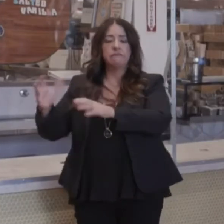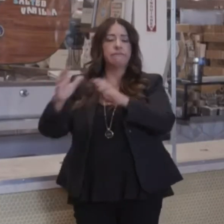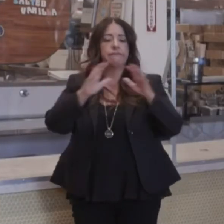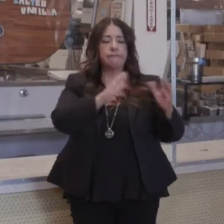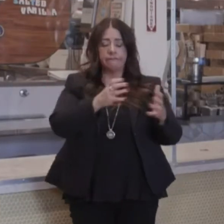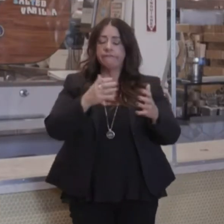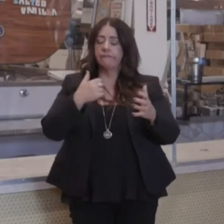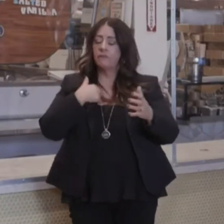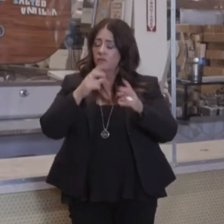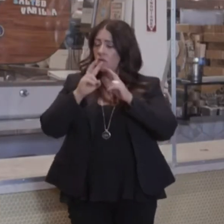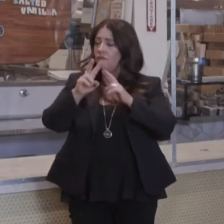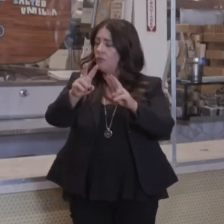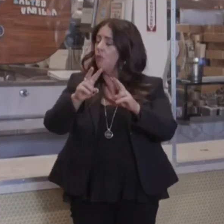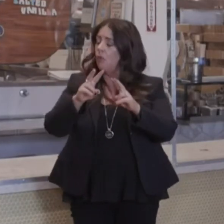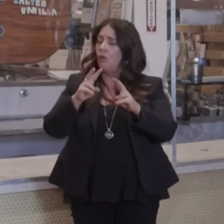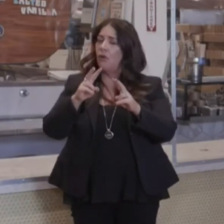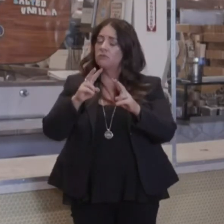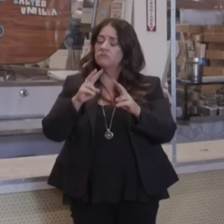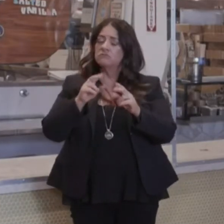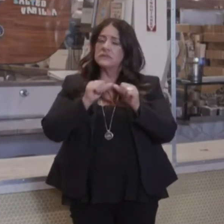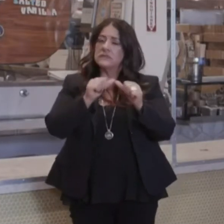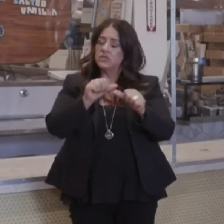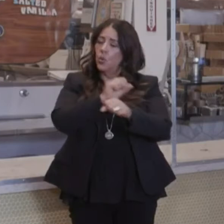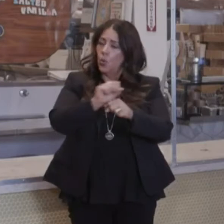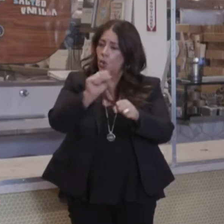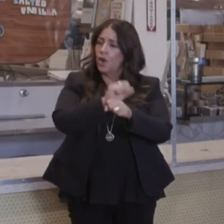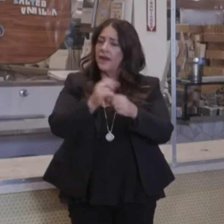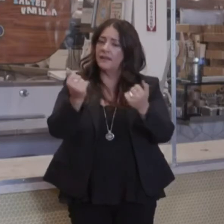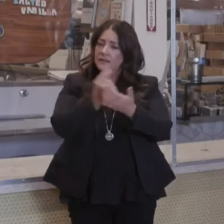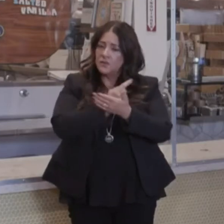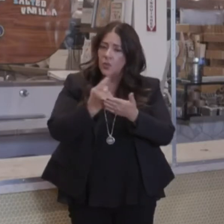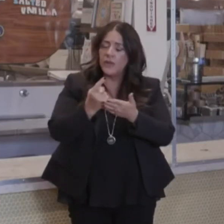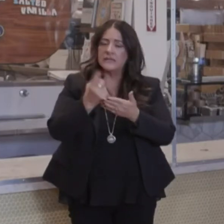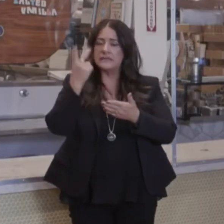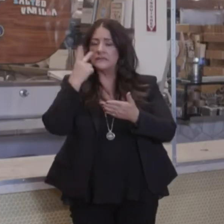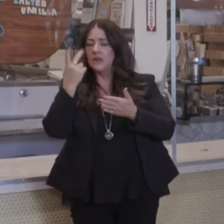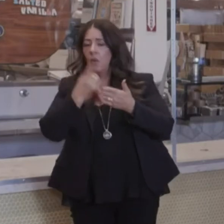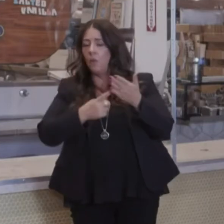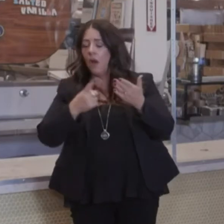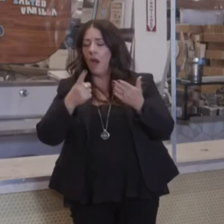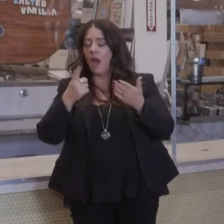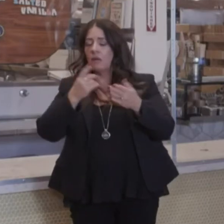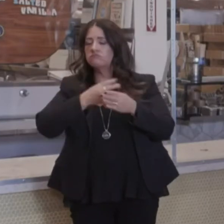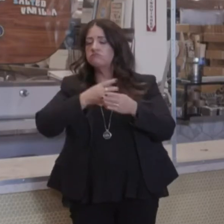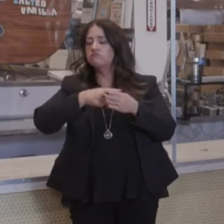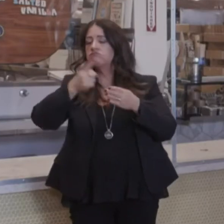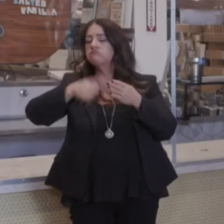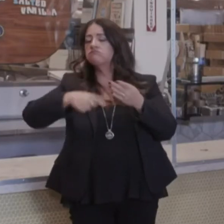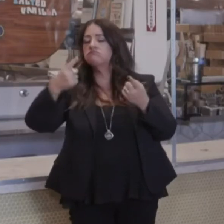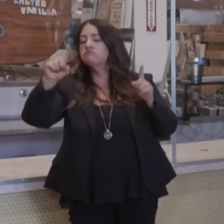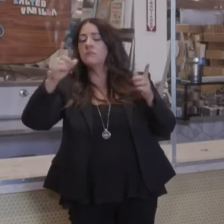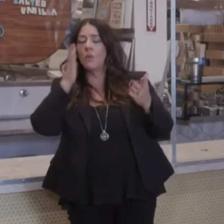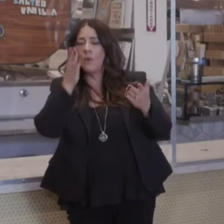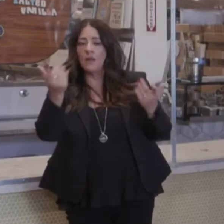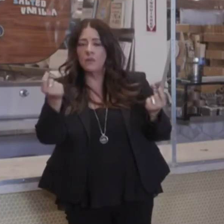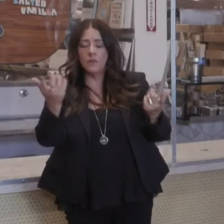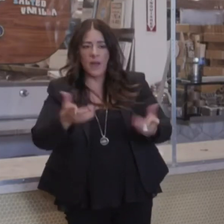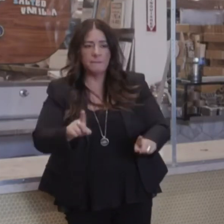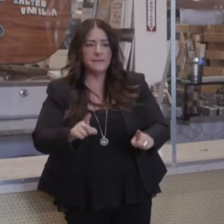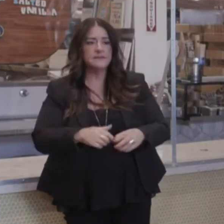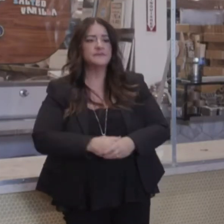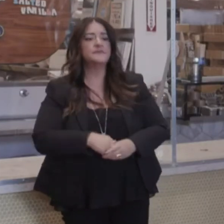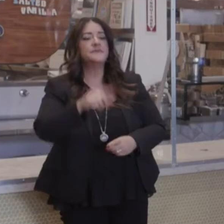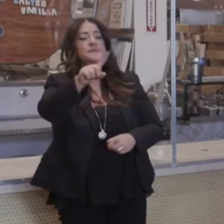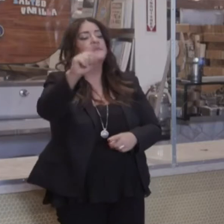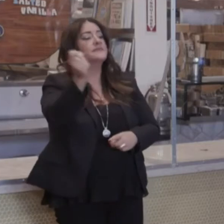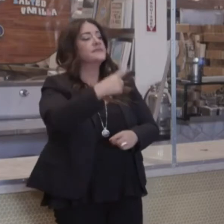leave it at that. We look forward to working together this week and see where we end up. Hi, Governor. Ashley Zavala with Nexstar